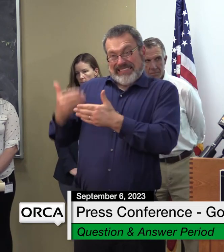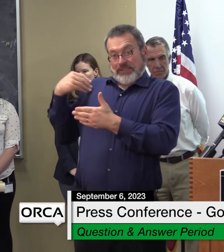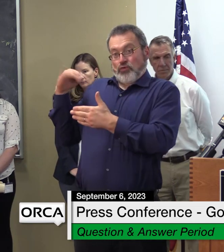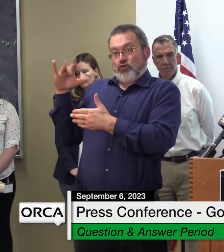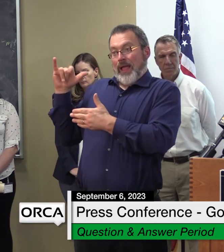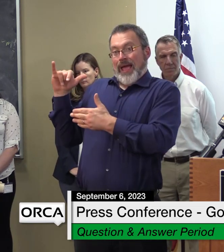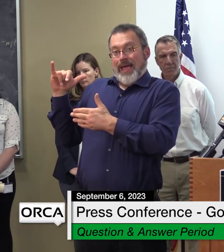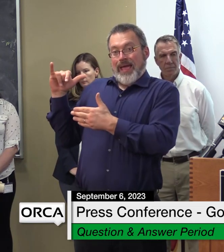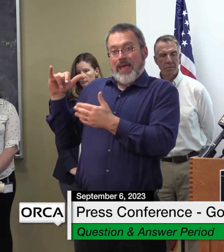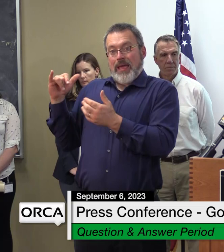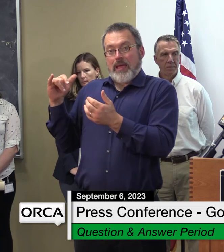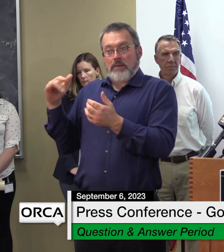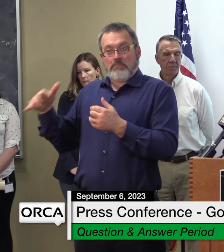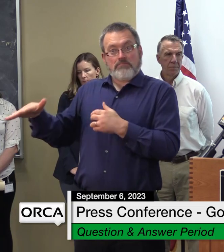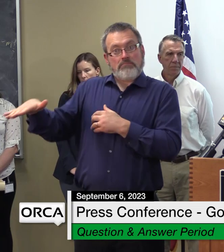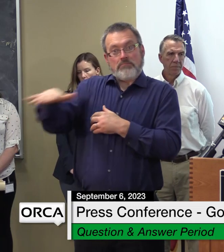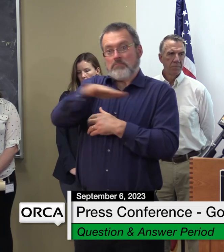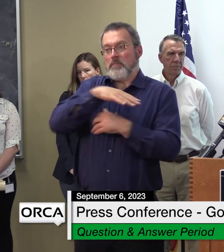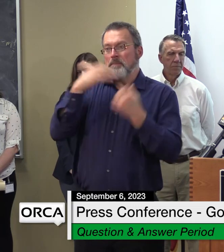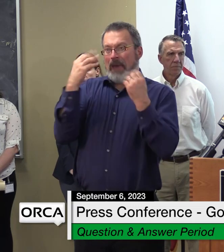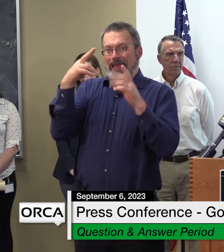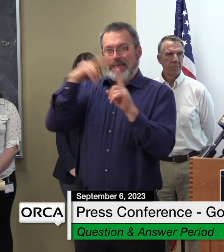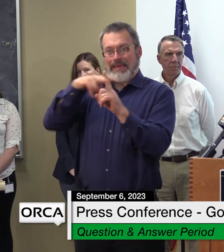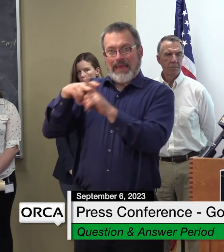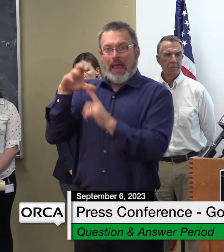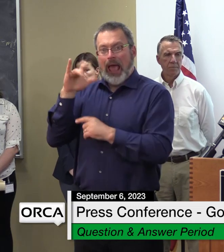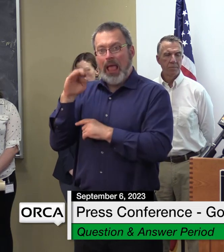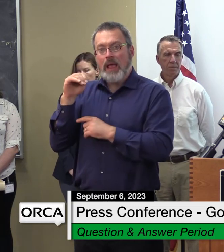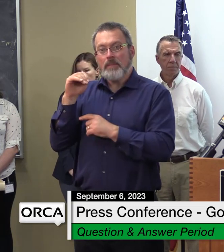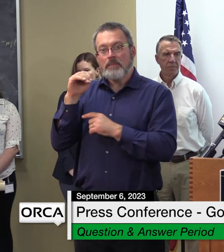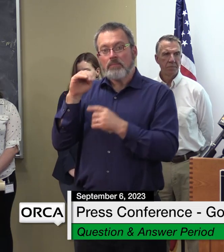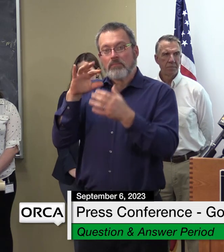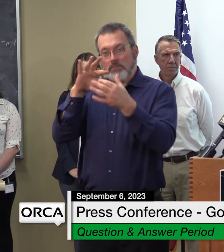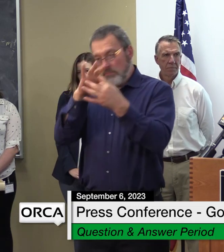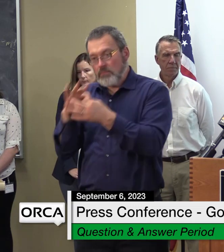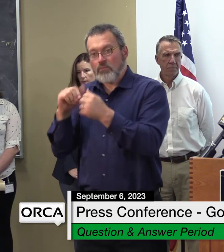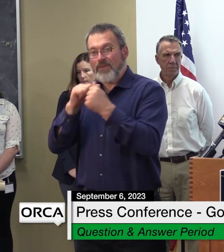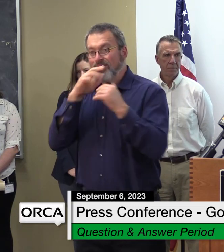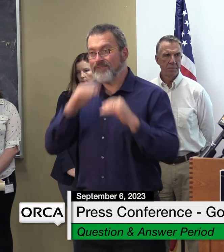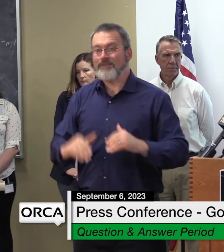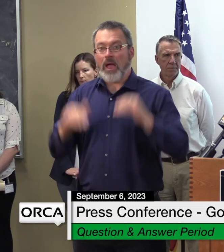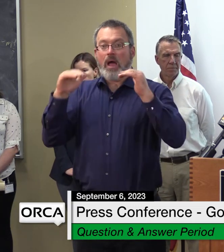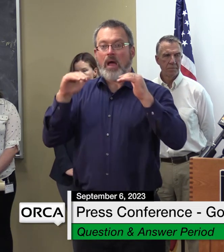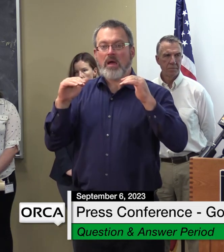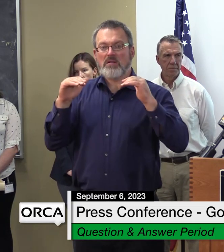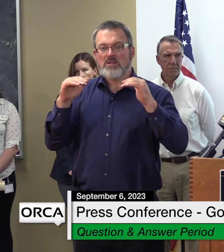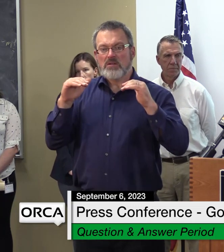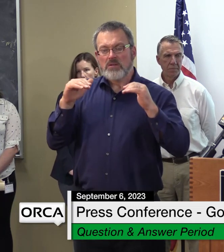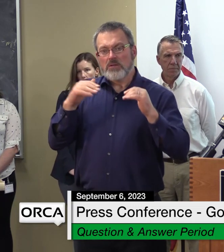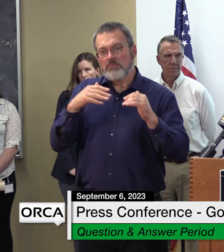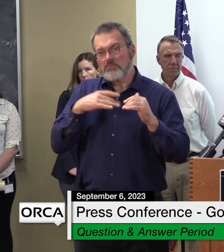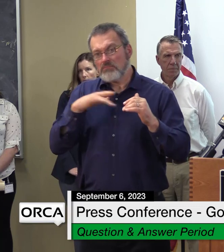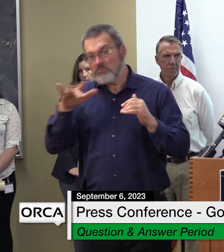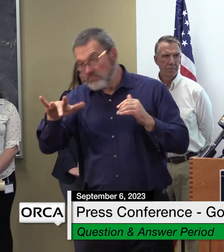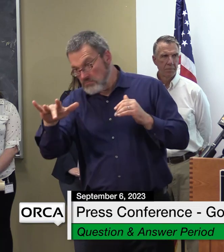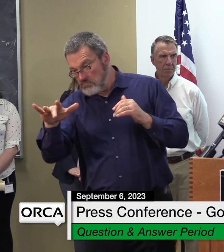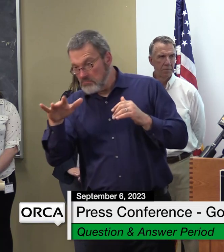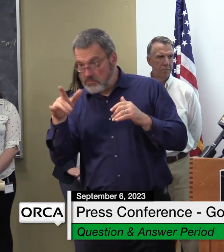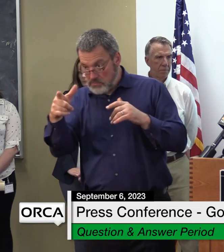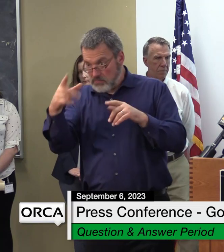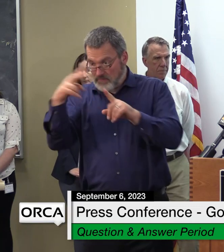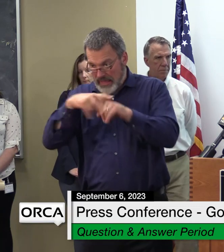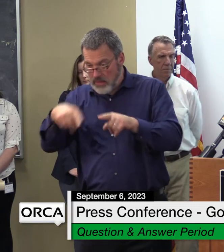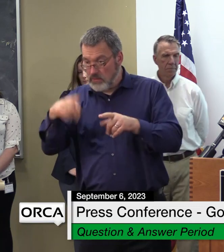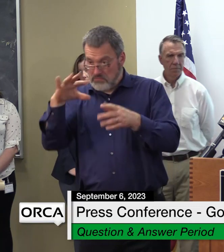of claims coming through the door that were flood related. So we asked applicants, is your displacement from